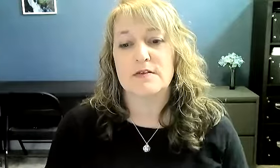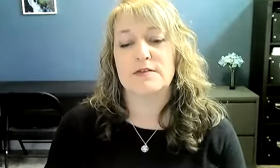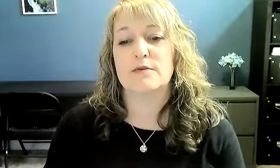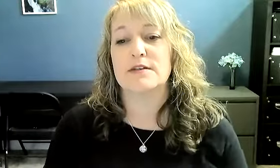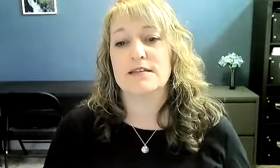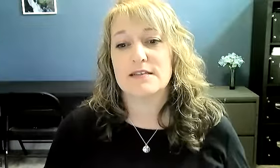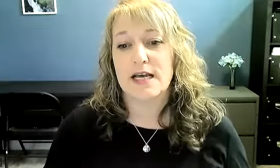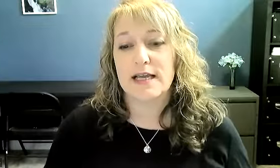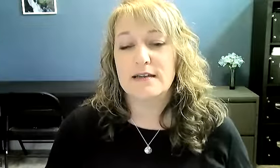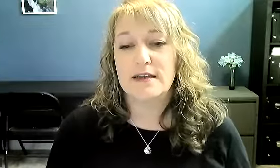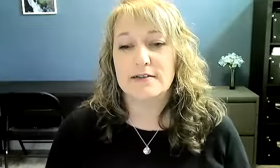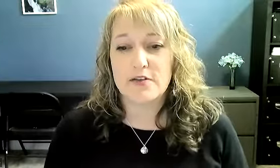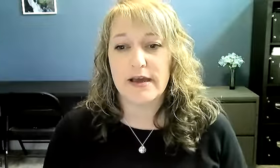So look at the slide to answer that.